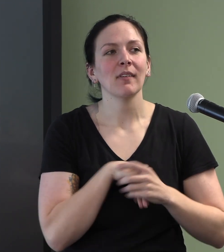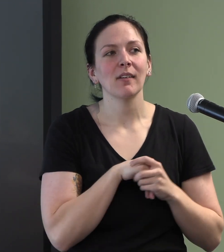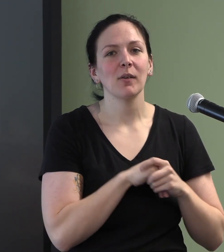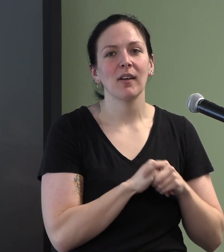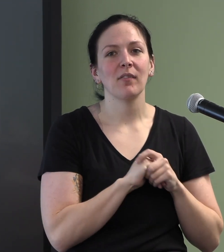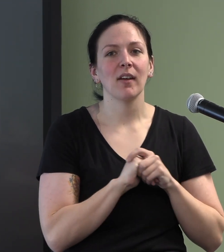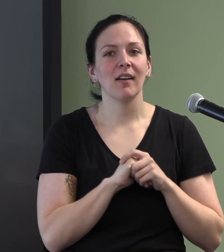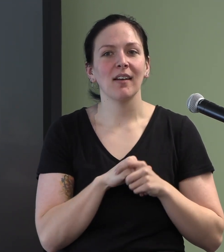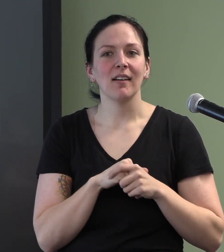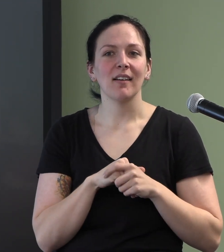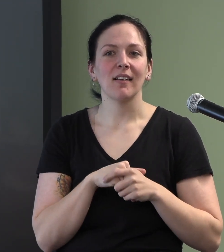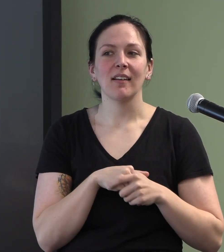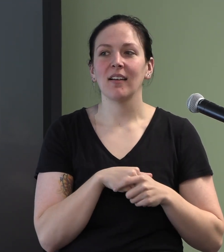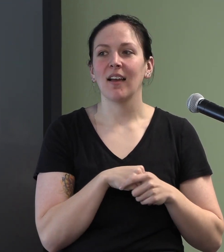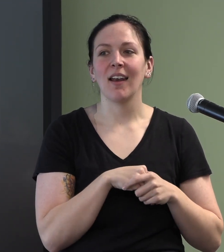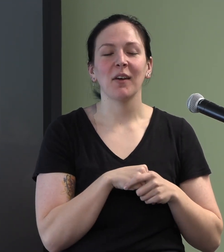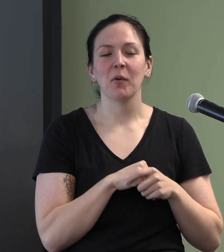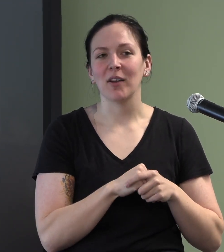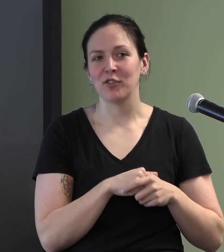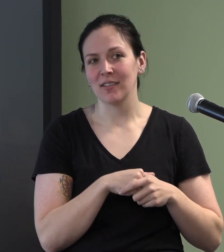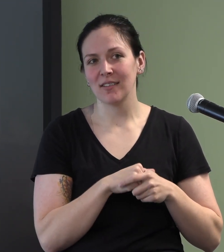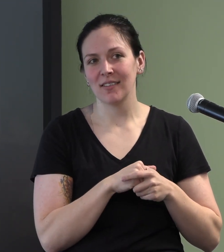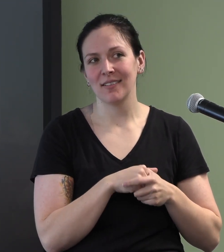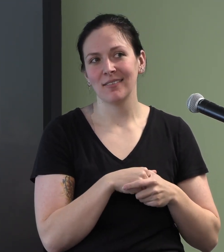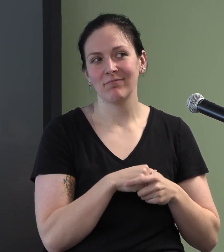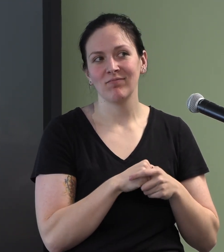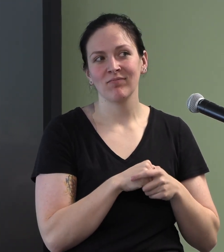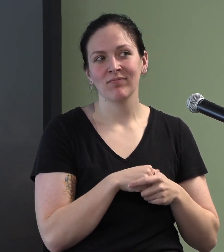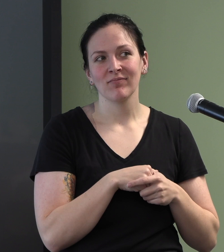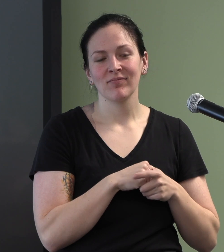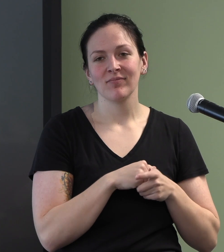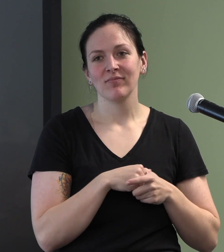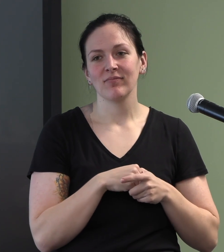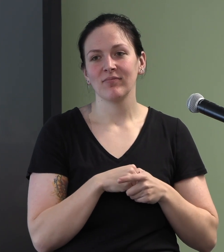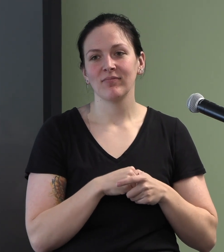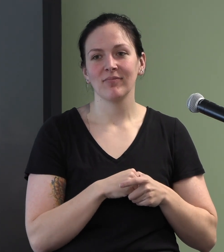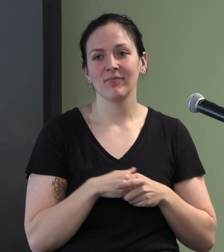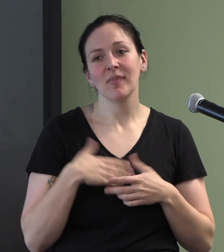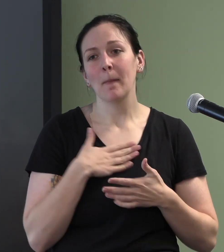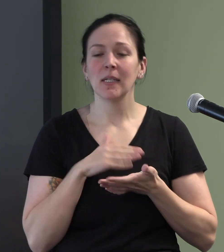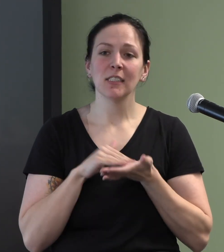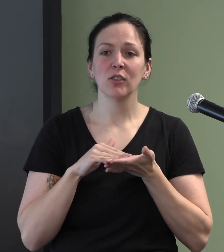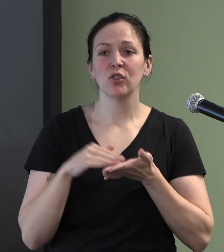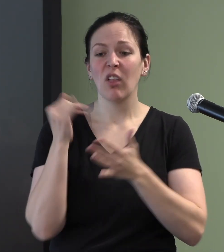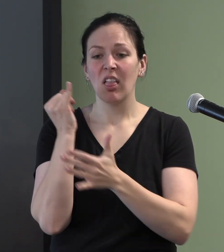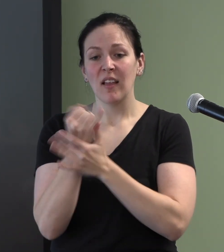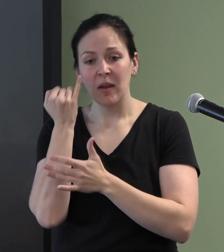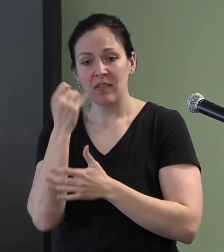We have any other questions? Excuse the interruption. If you haven't already done so, please